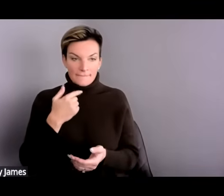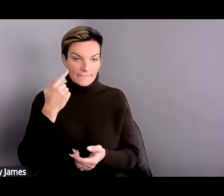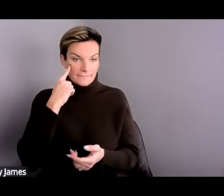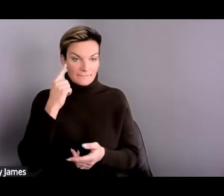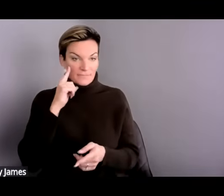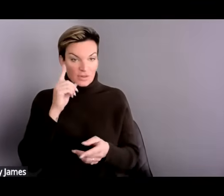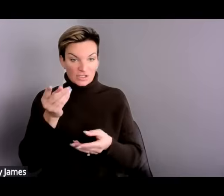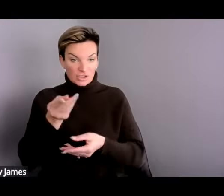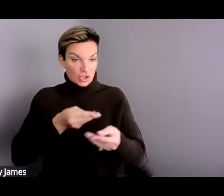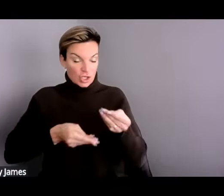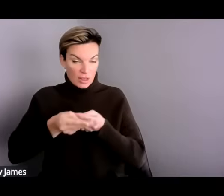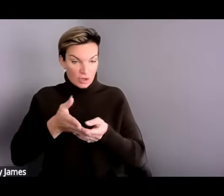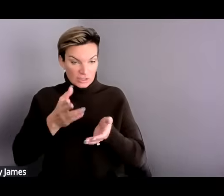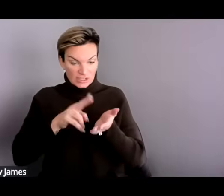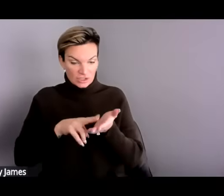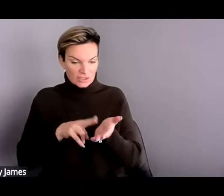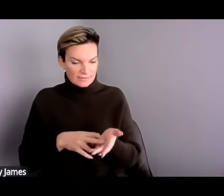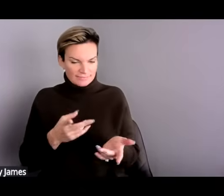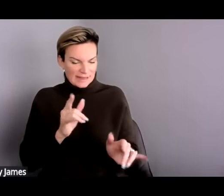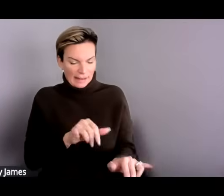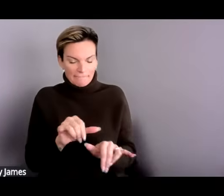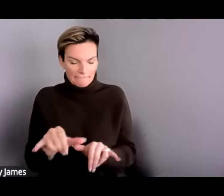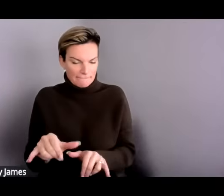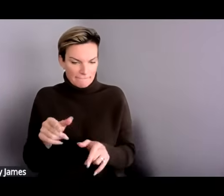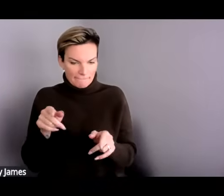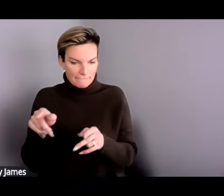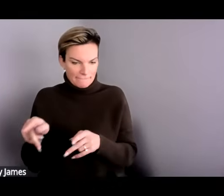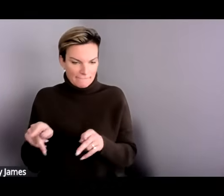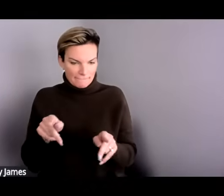it's the exact same thing. Like if you have